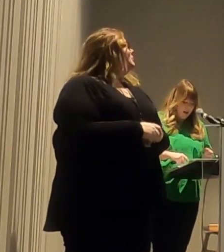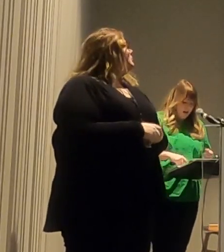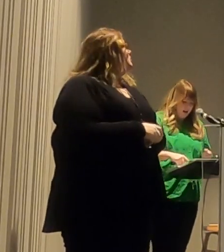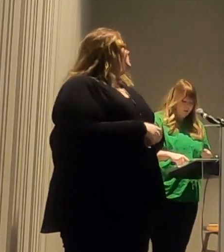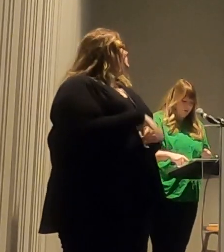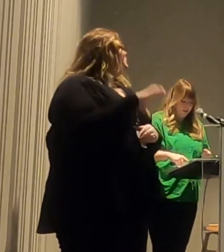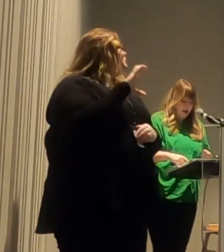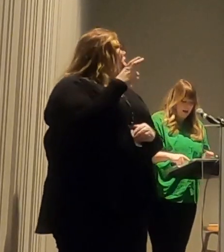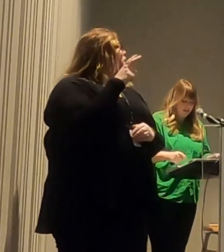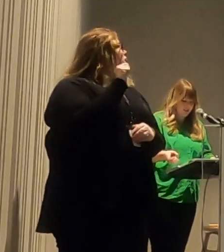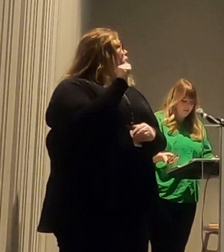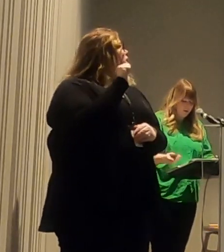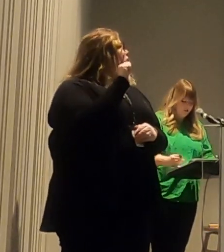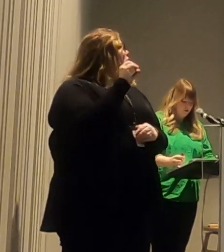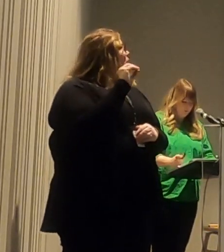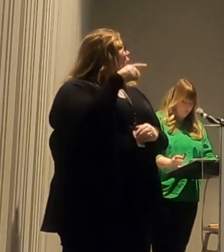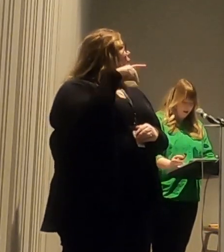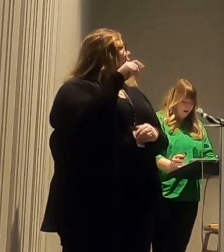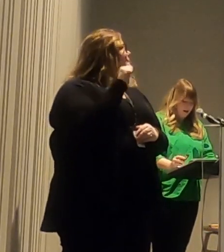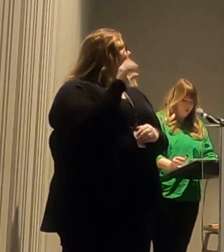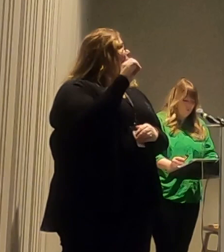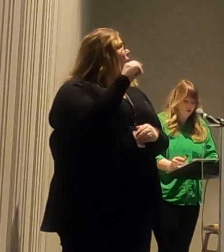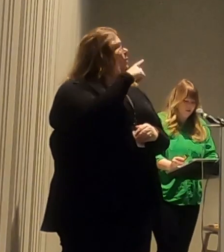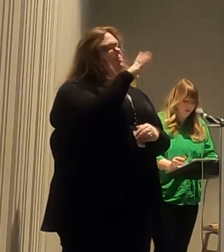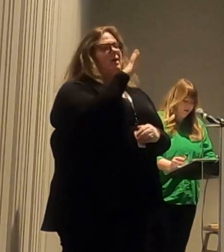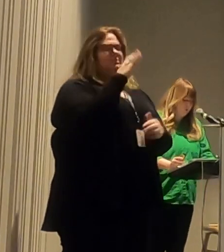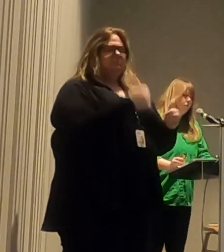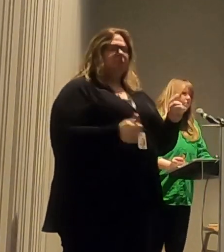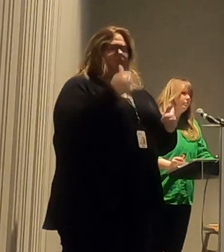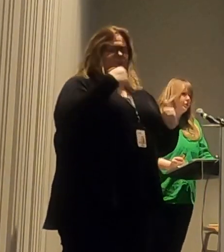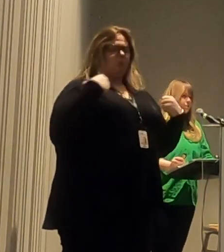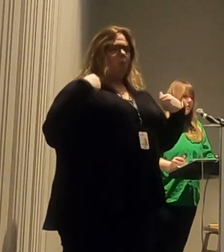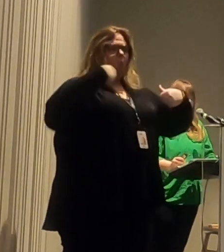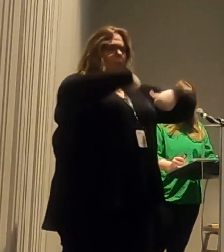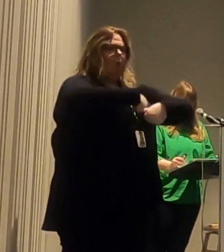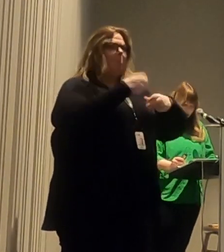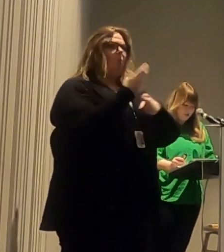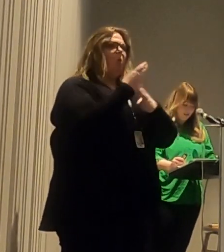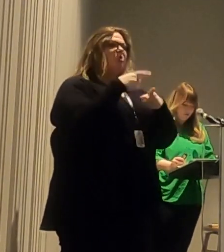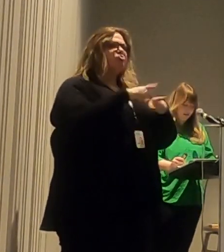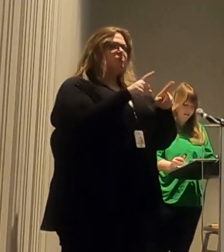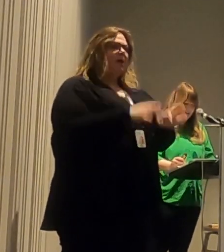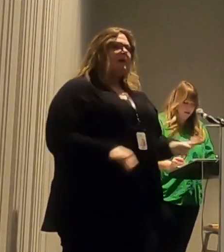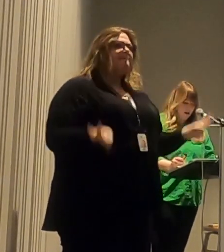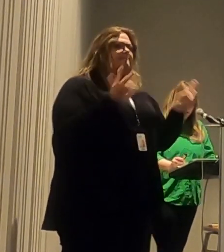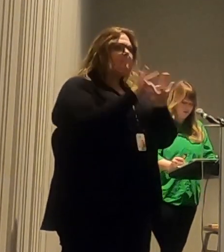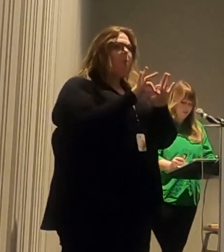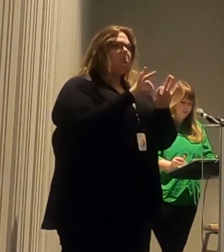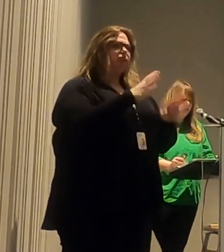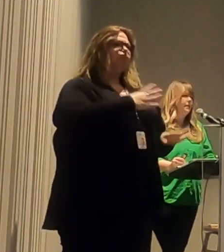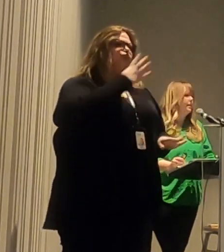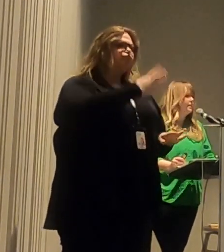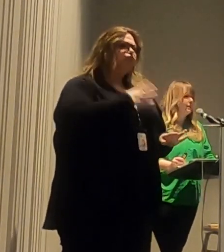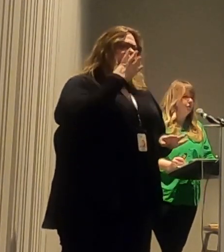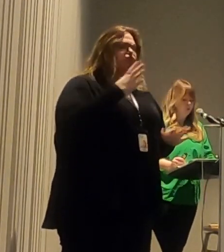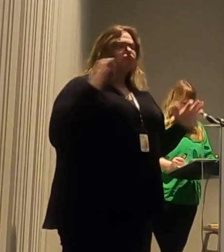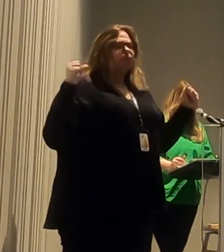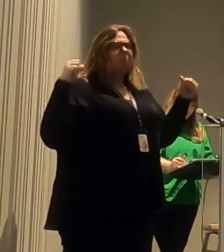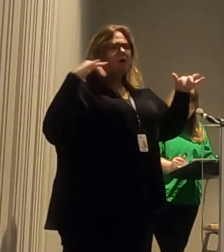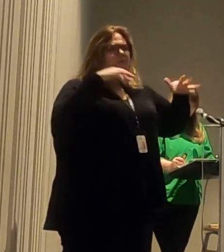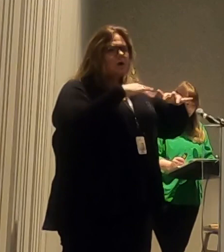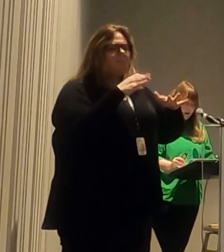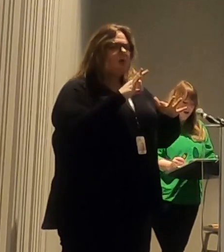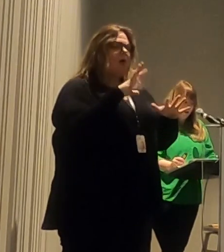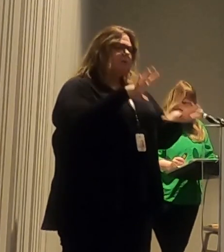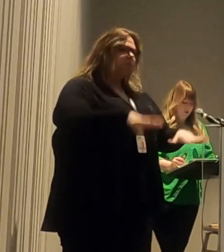robe. It is ranked highest among the formal wear and worn during important rituals and court assemblies, such as an ascension